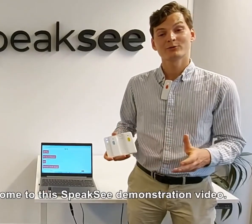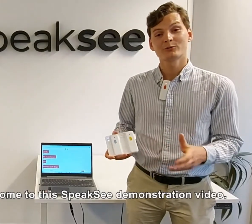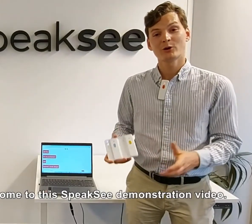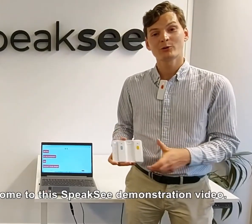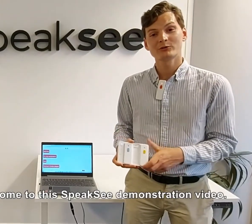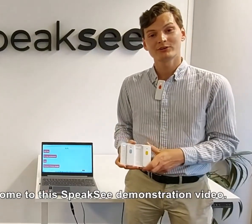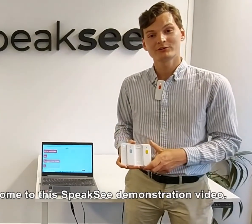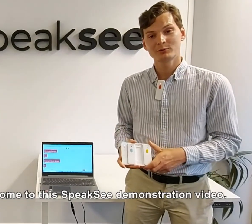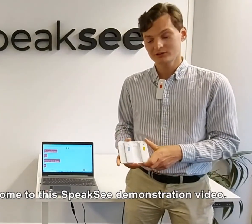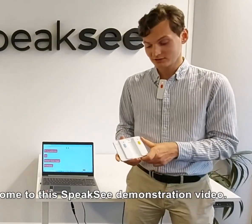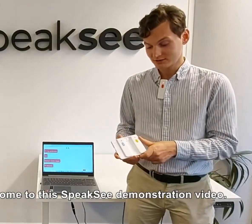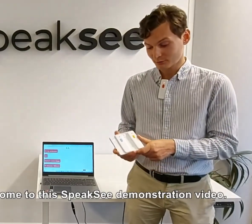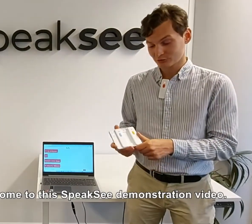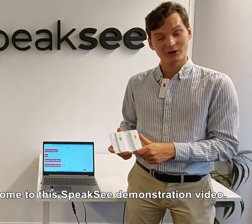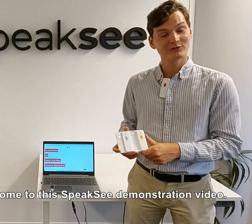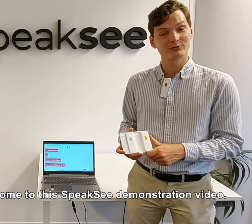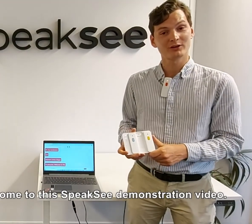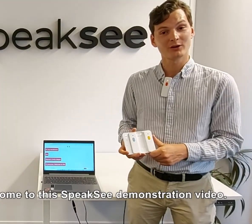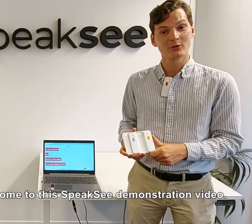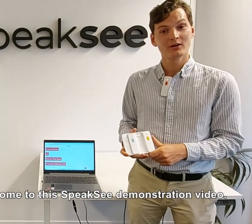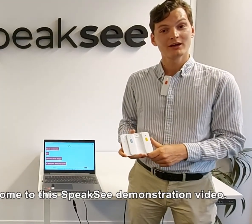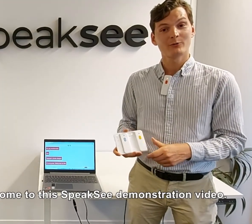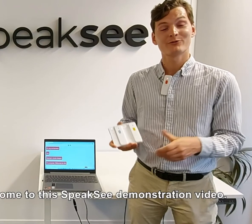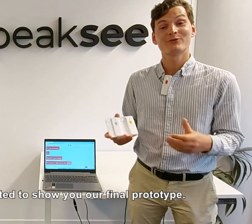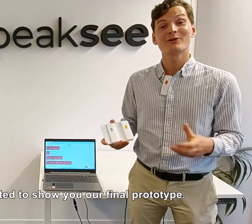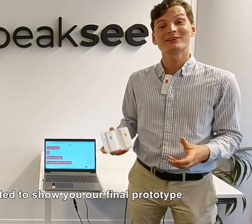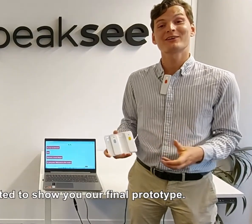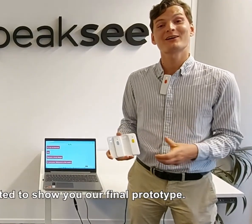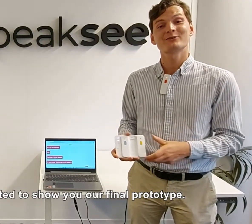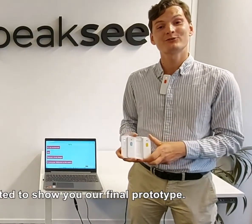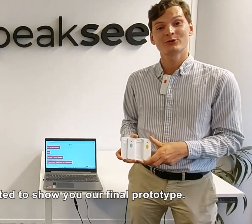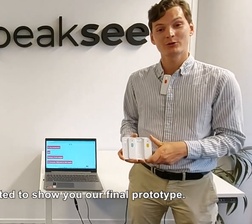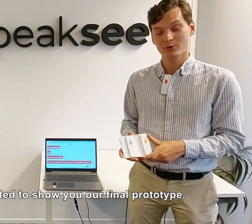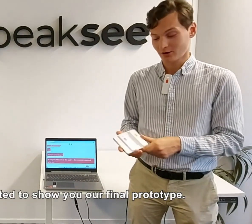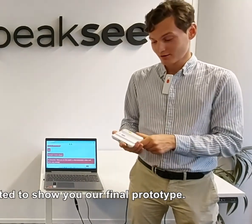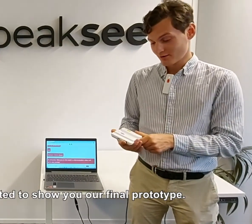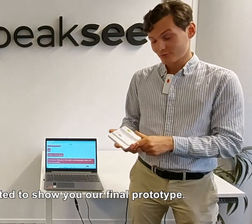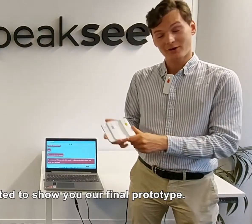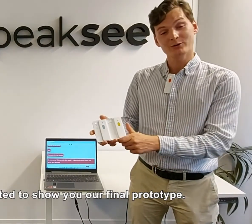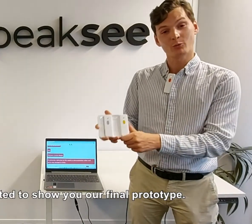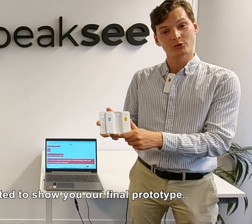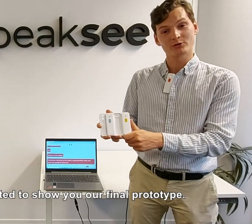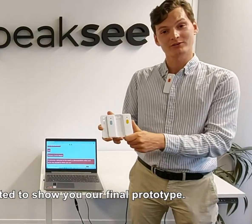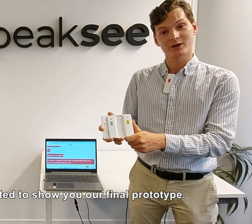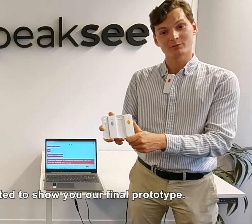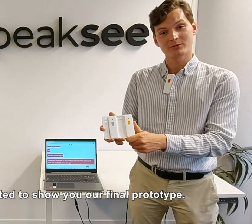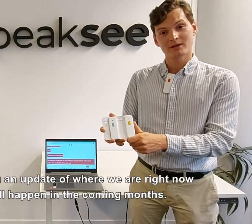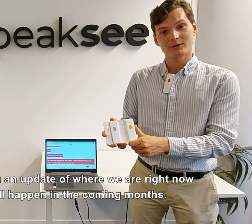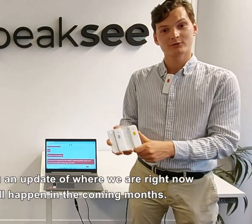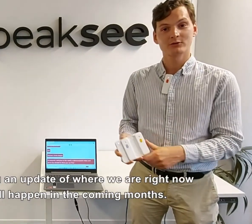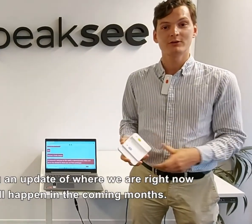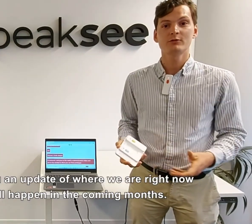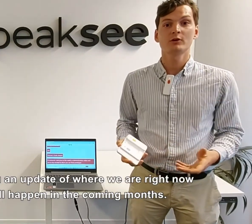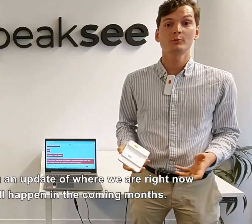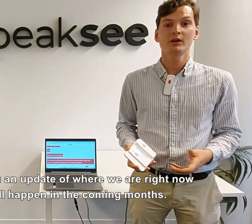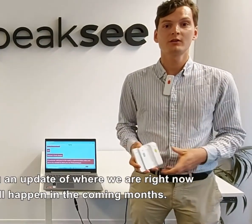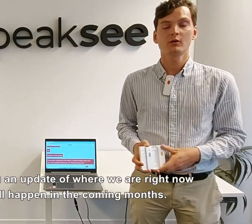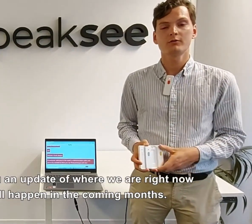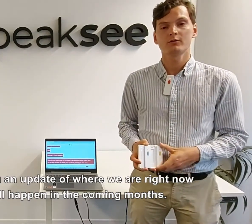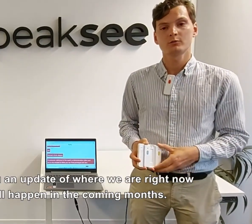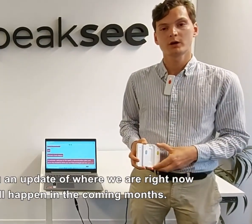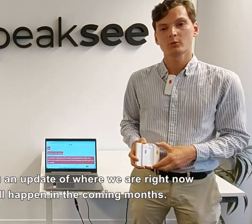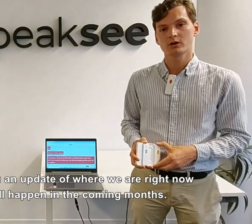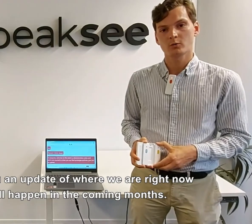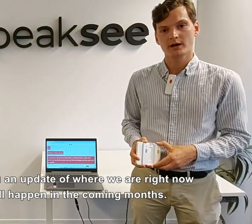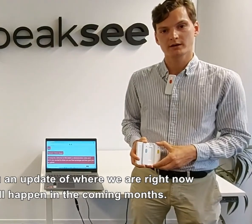Hi everyone, welcome to this Speaksy demonstration video. And we're very excited to show you our final prototype and also give you an update